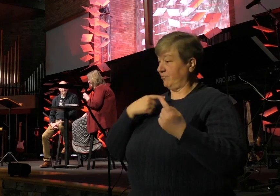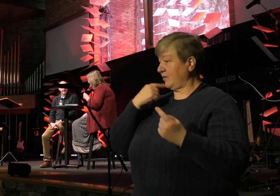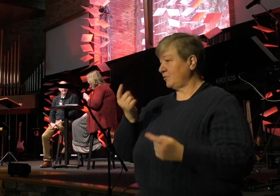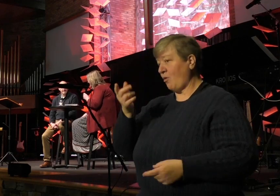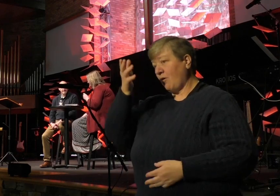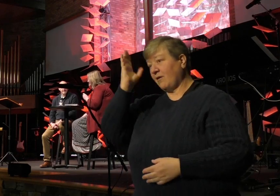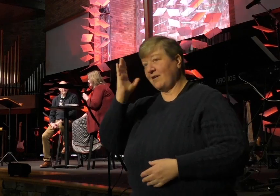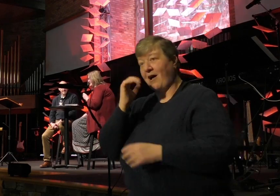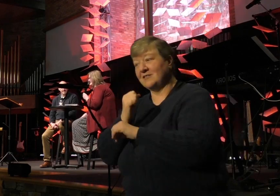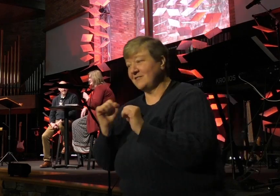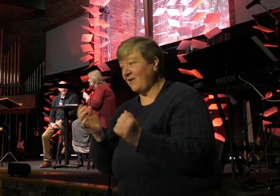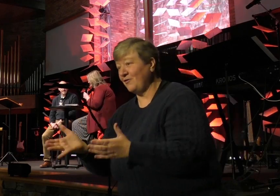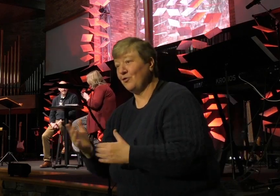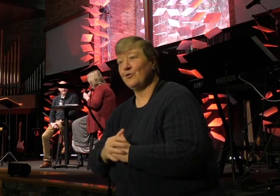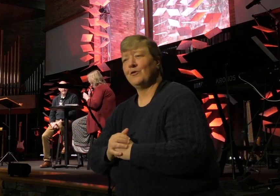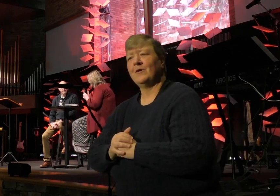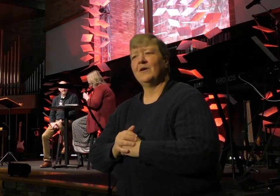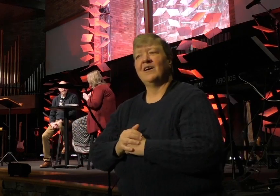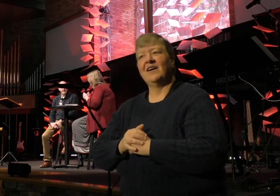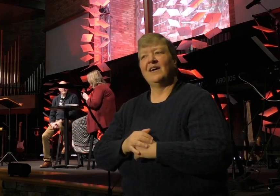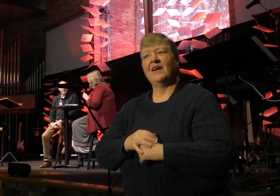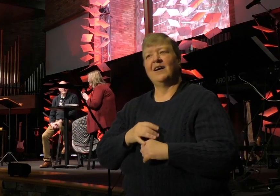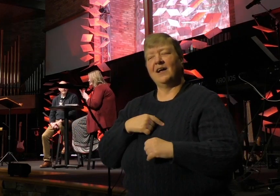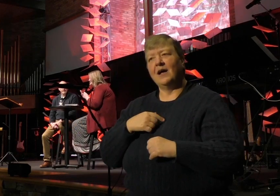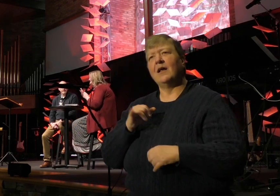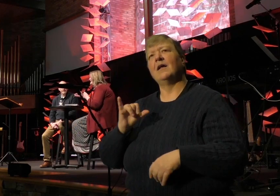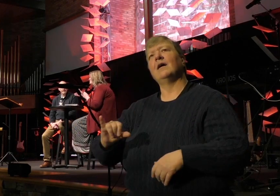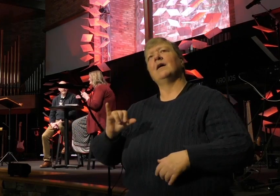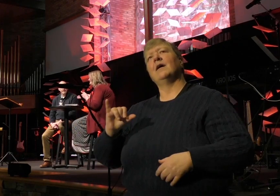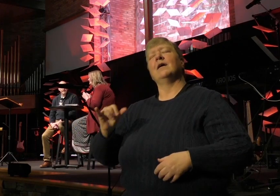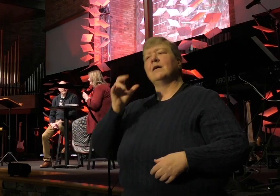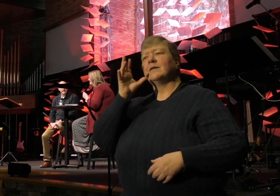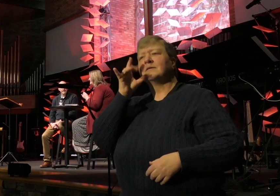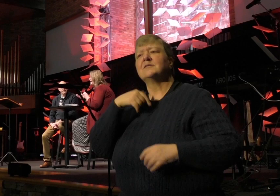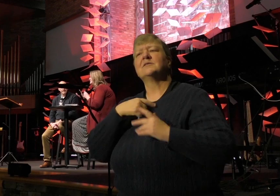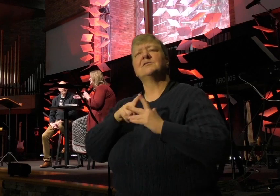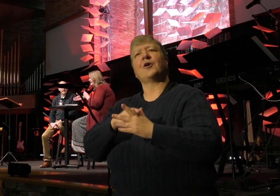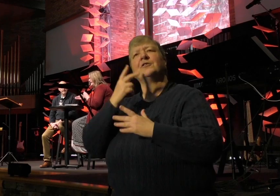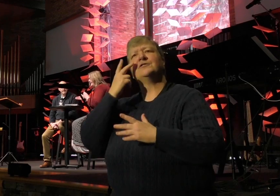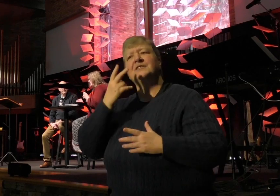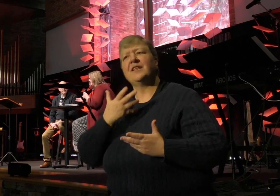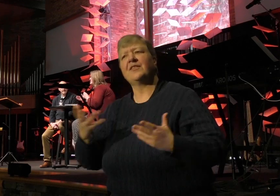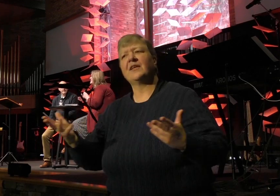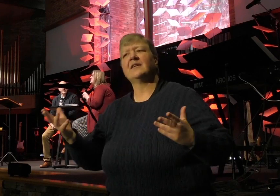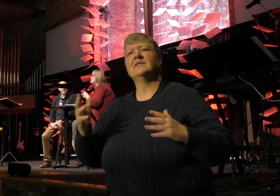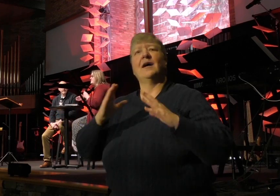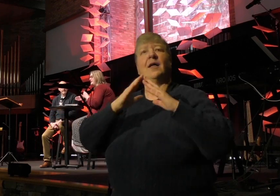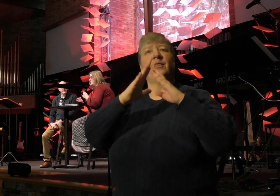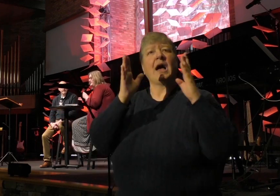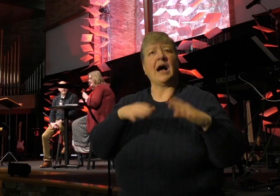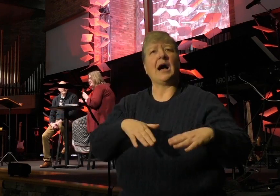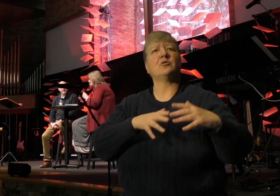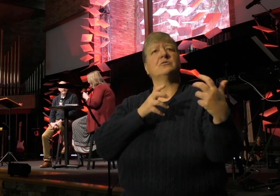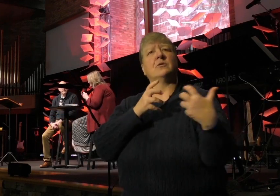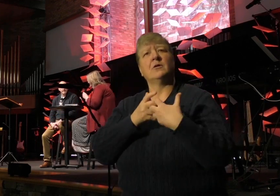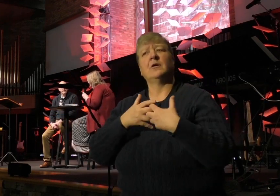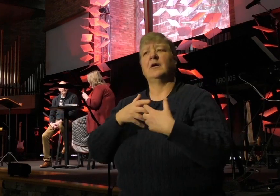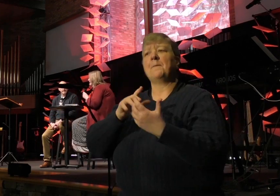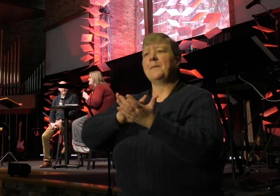save her. And she started to see these things, these things happening in her life, the house lining up, the medical